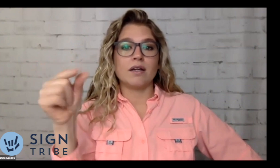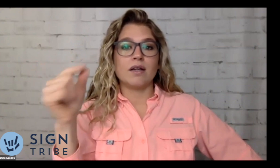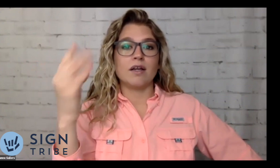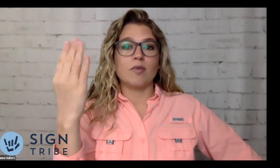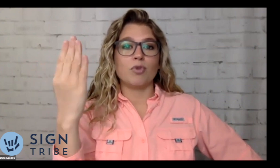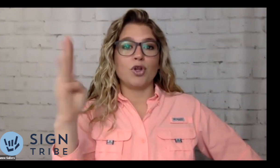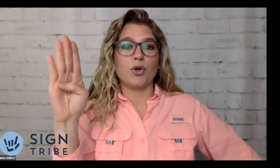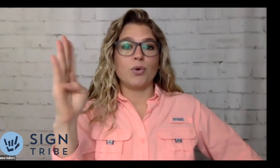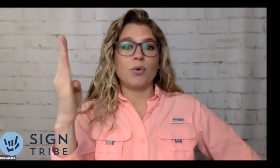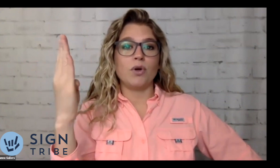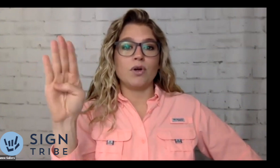blue.